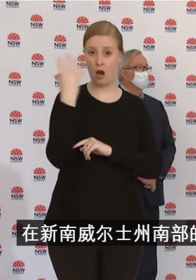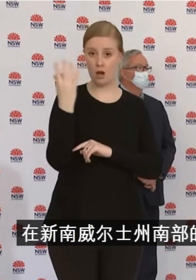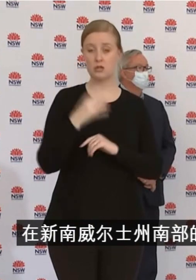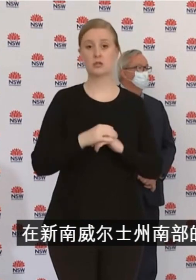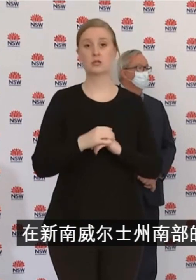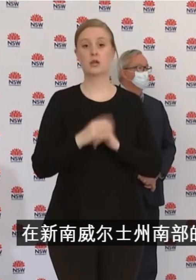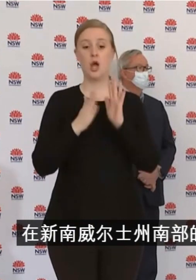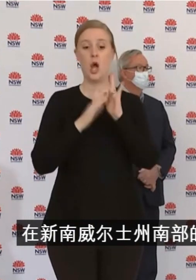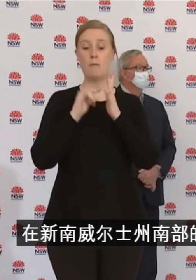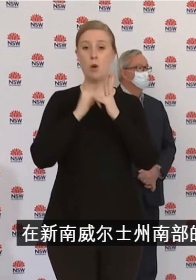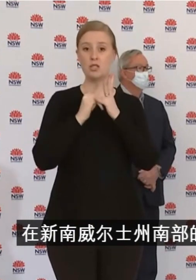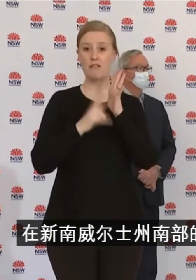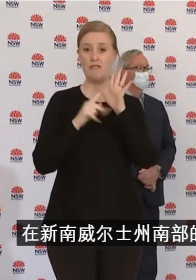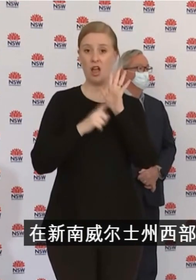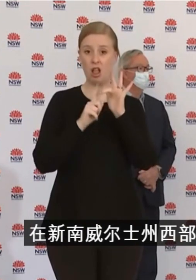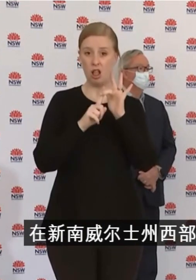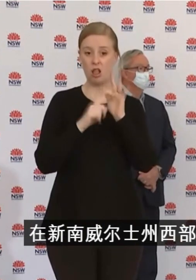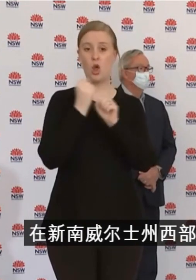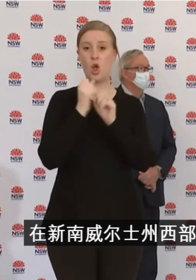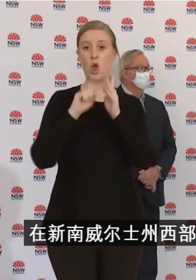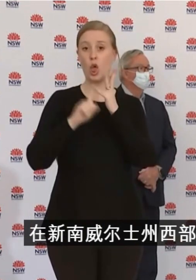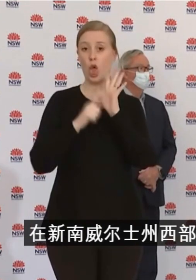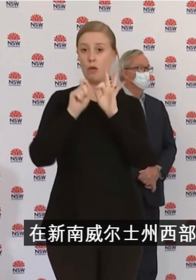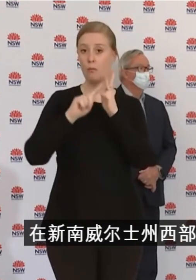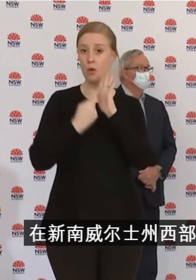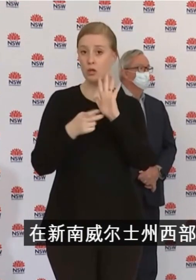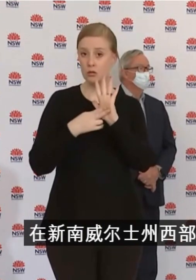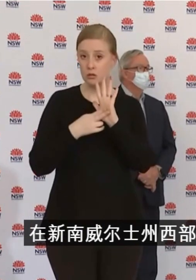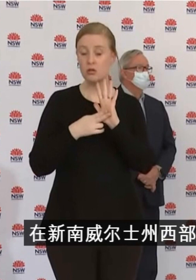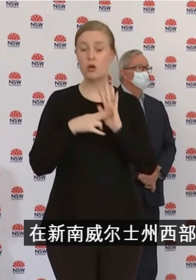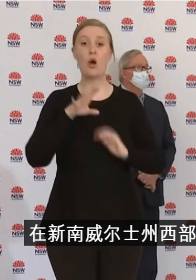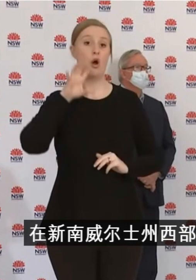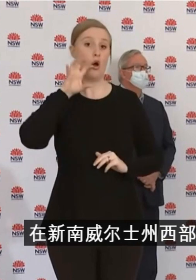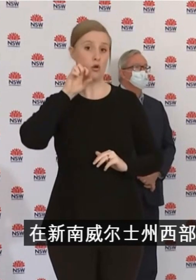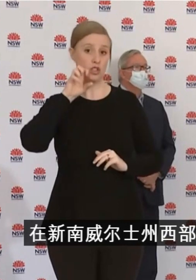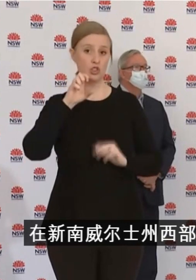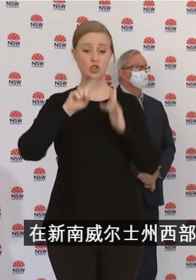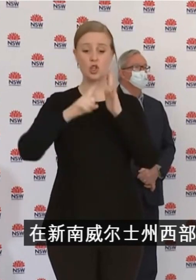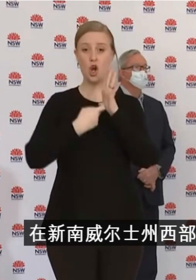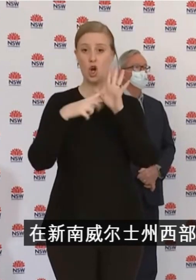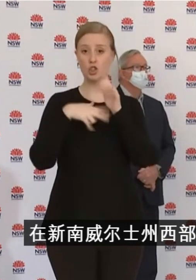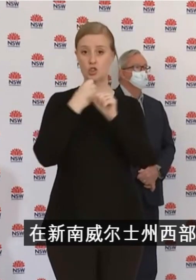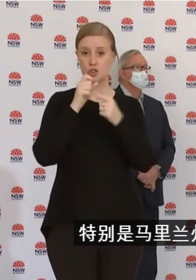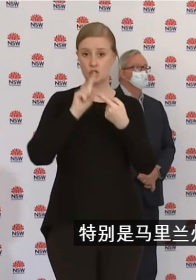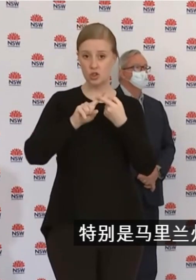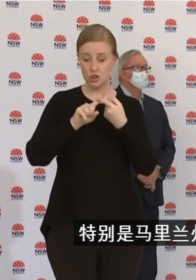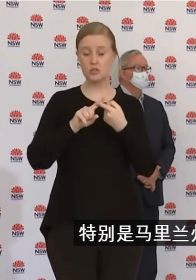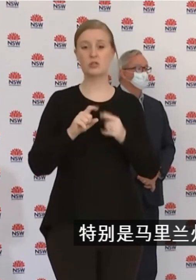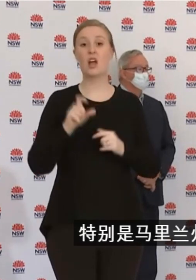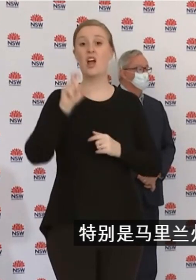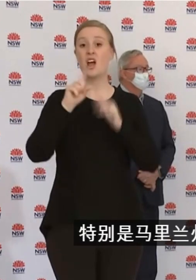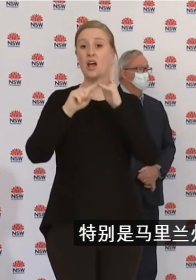Vale, Goulburn, Marulan. In western New South Wales, Orange. In western Sydney, the Cumberland LGA,